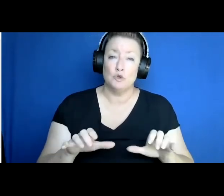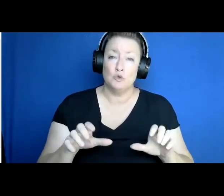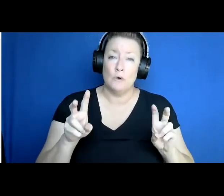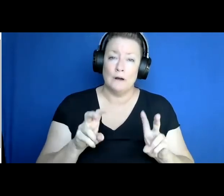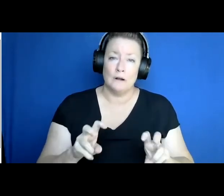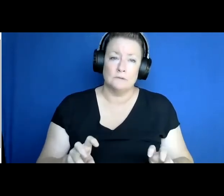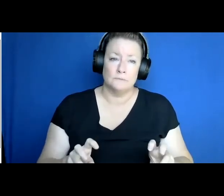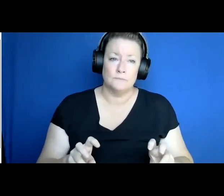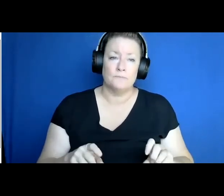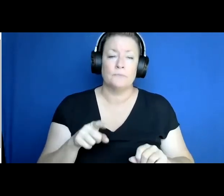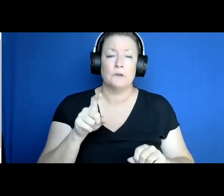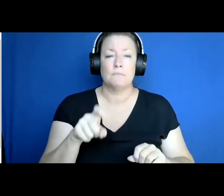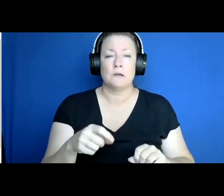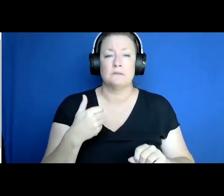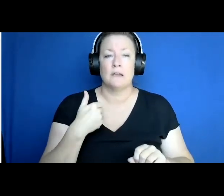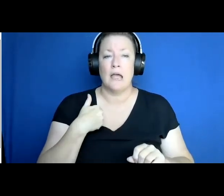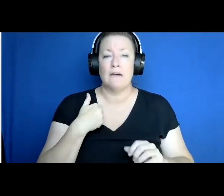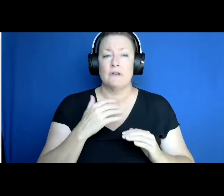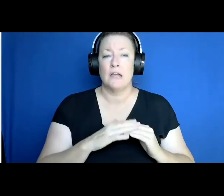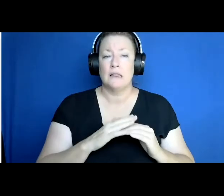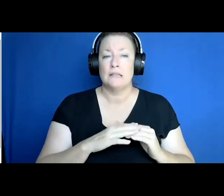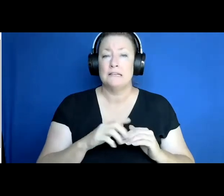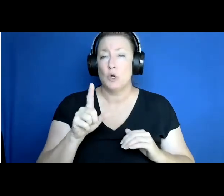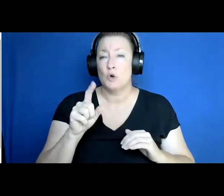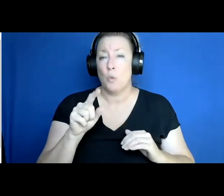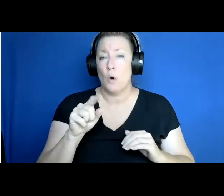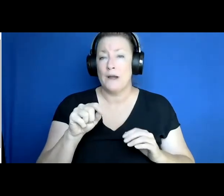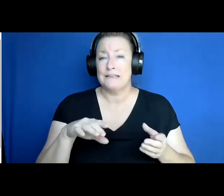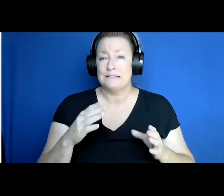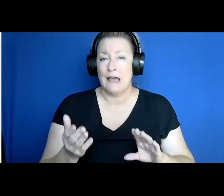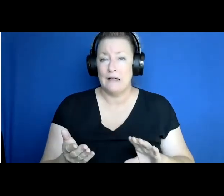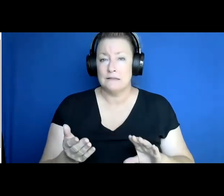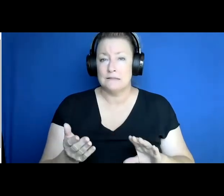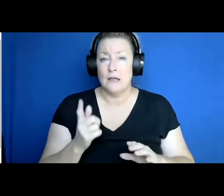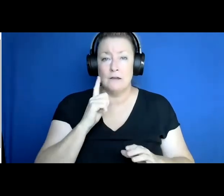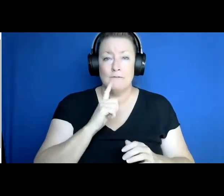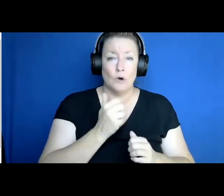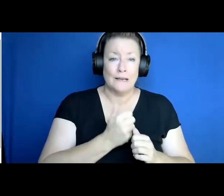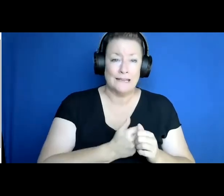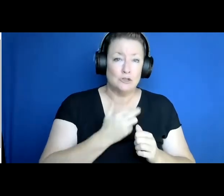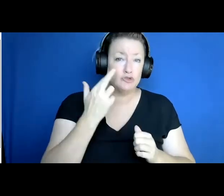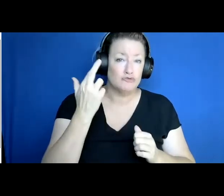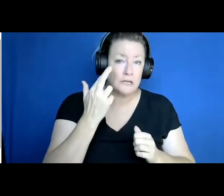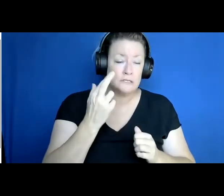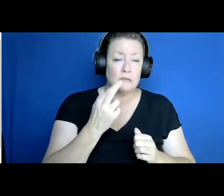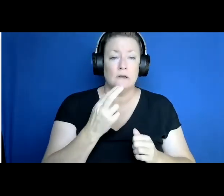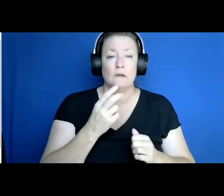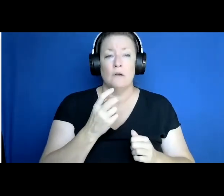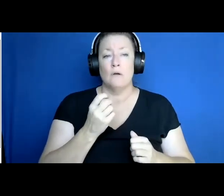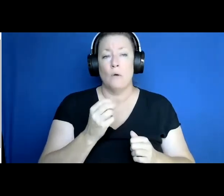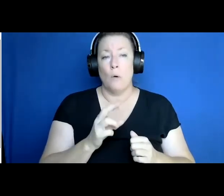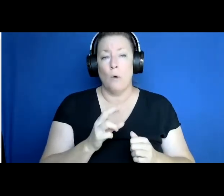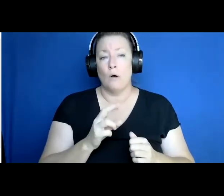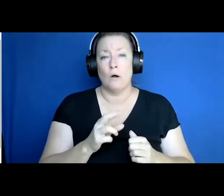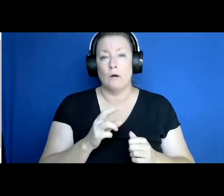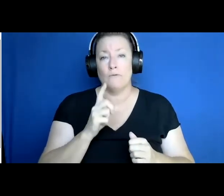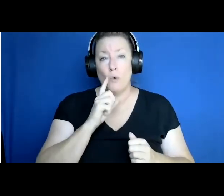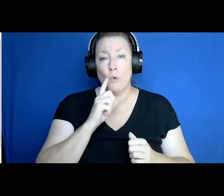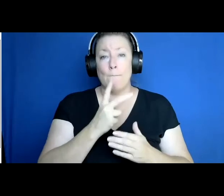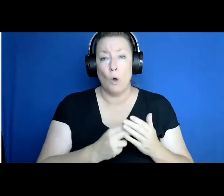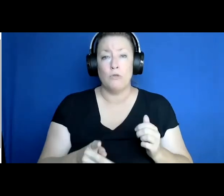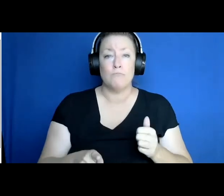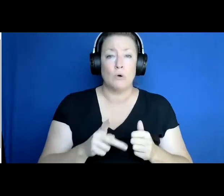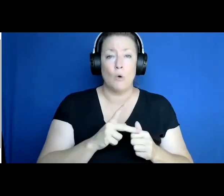at least 20 deaths per cause for both our priority population and our reference